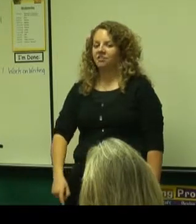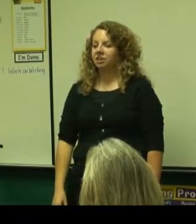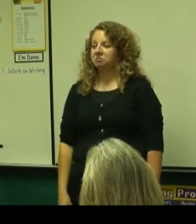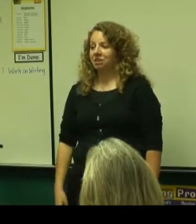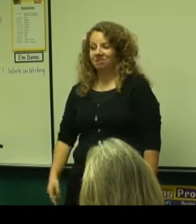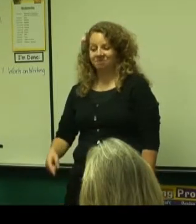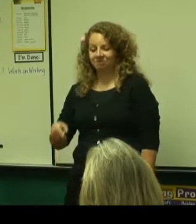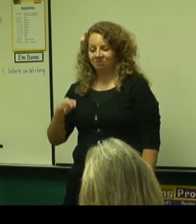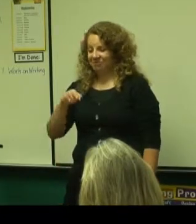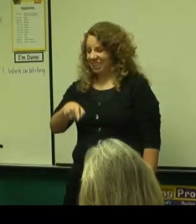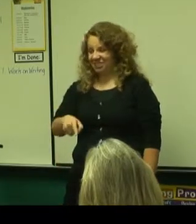it would be